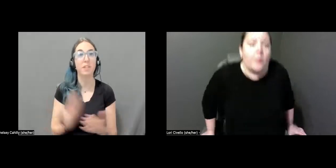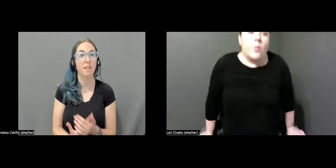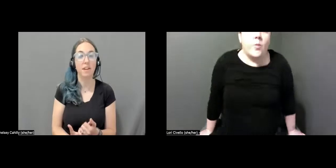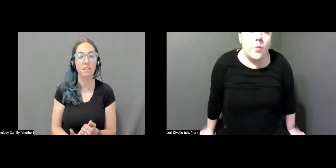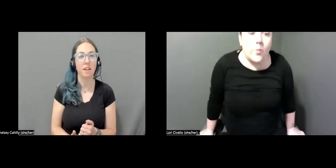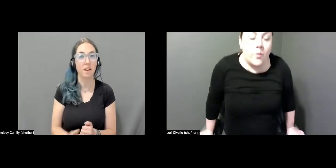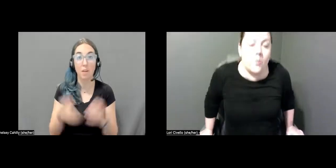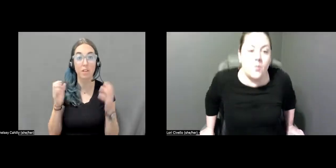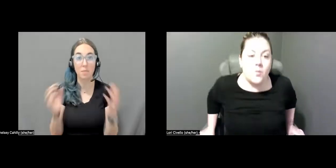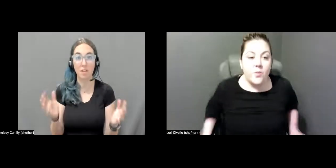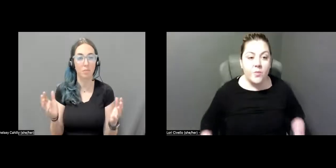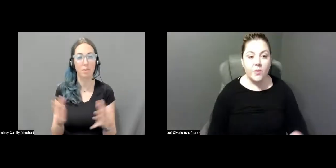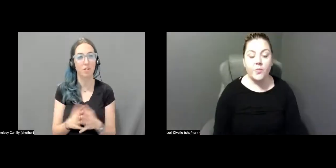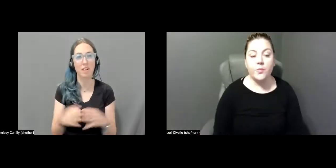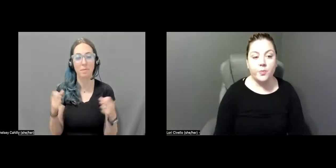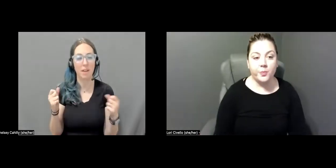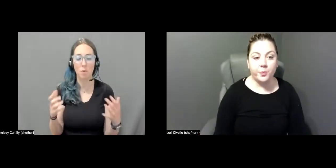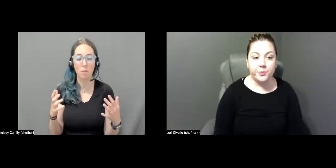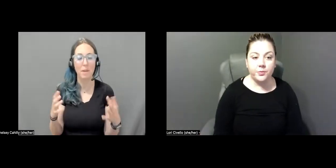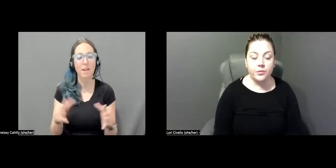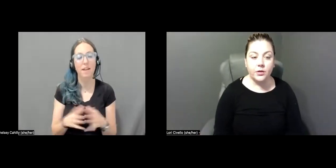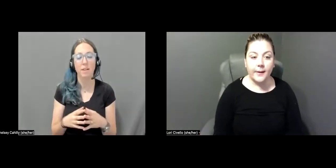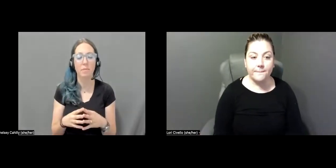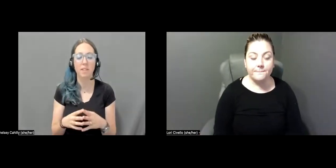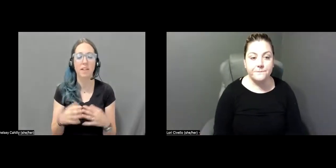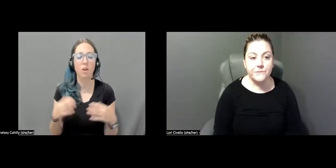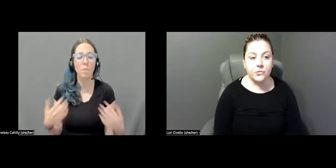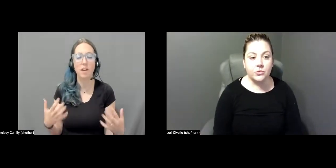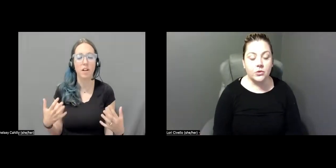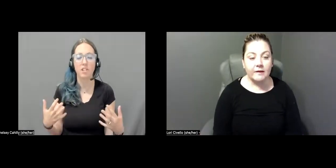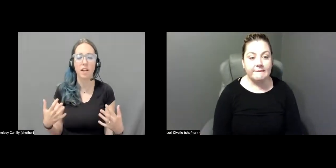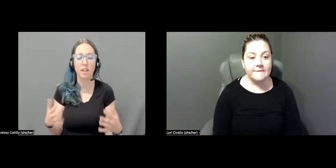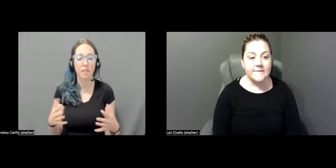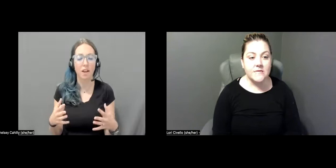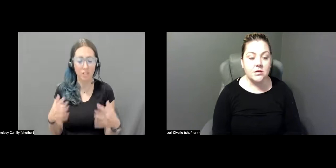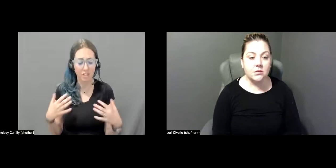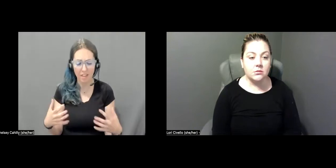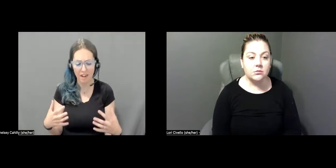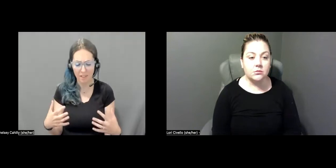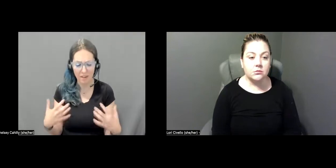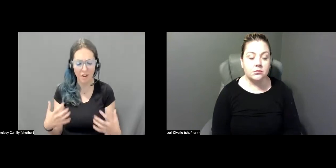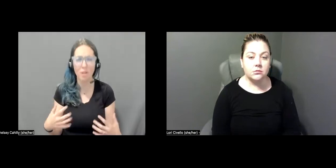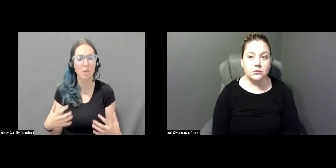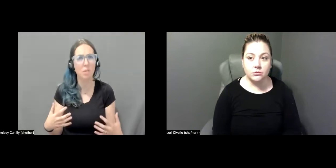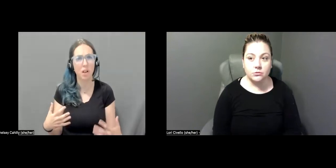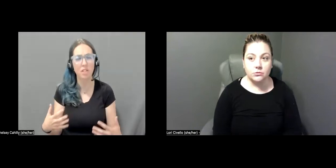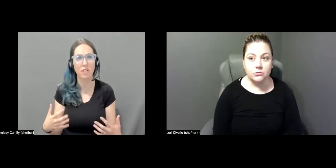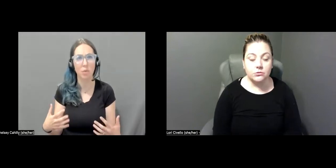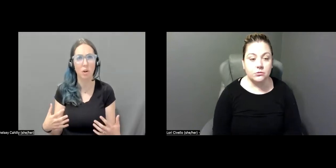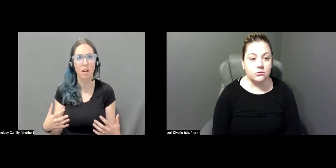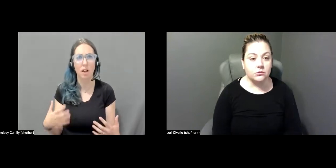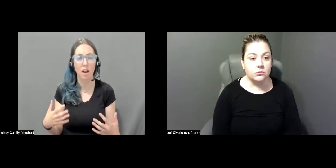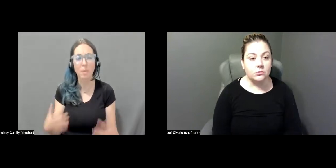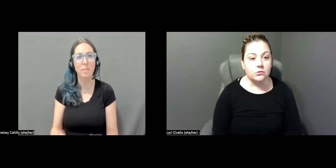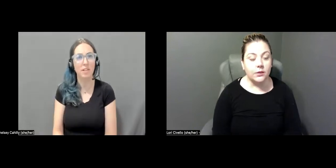that was the day that I decided I wanted to be an interpreter. And I came home and I was like, oh my gosh, Dad, I just decided. I think I know what I want to go to college